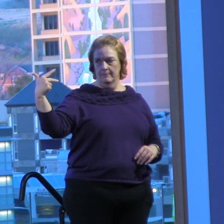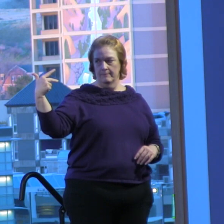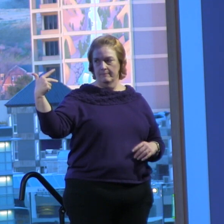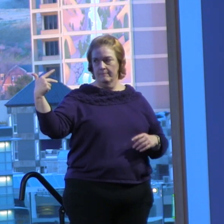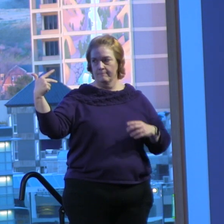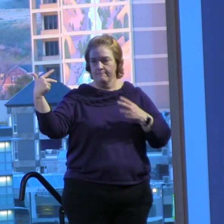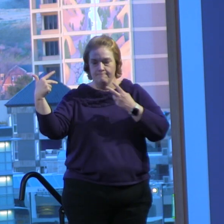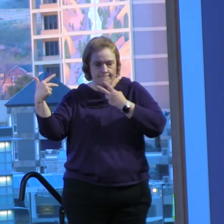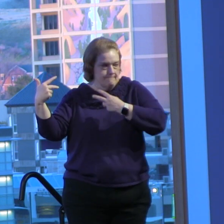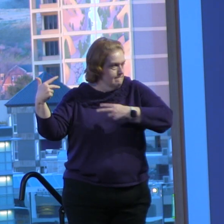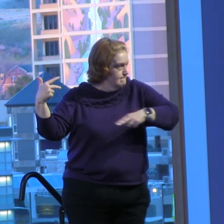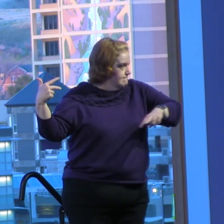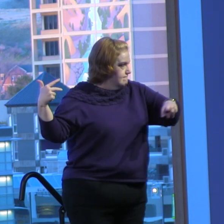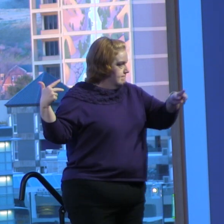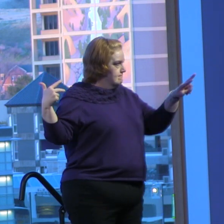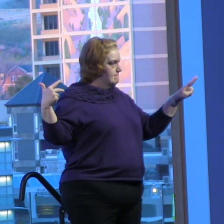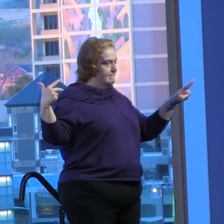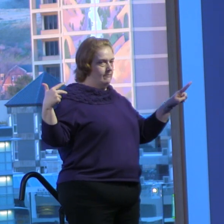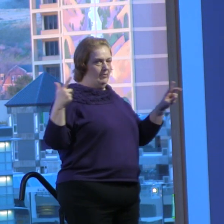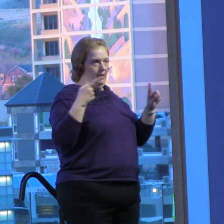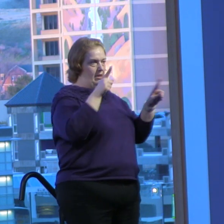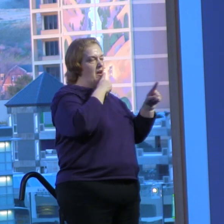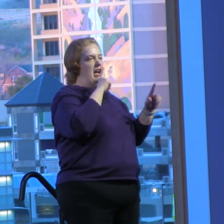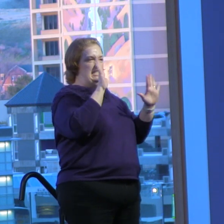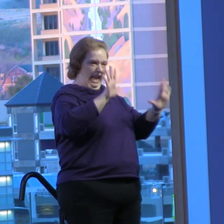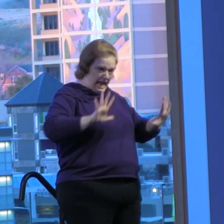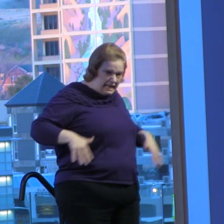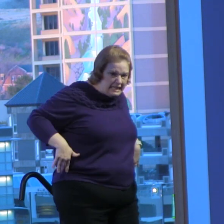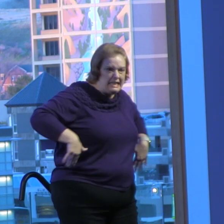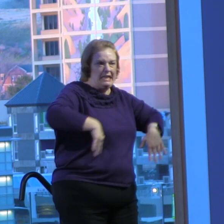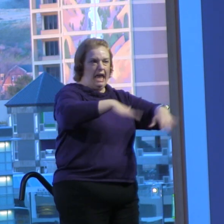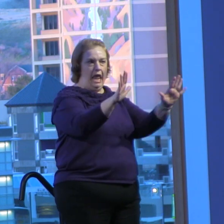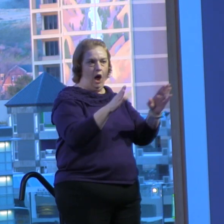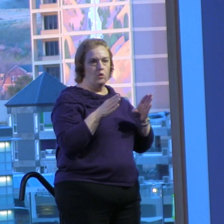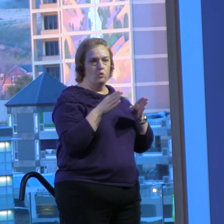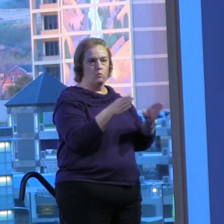to everybody that's in my vicinity, and I say, "Get out of the road, get out of the way."